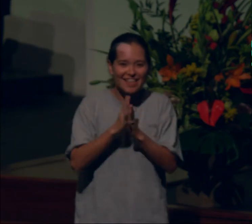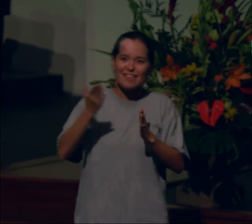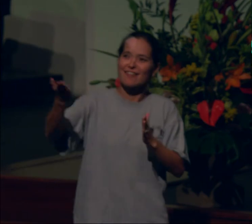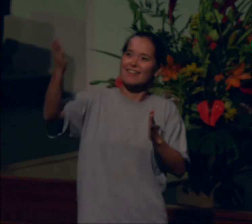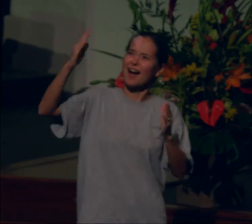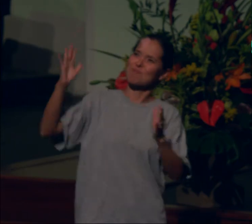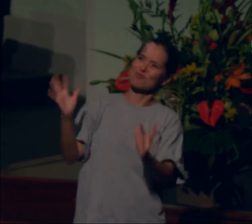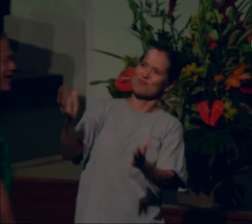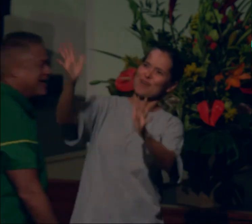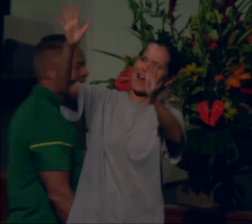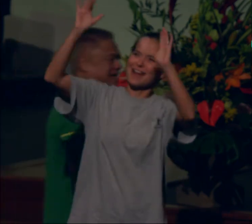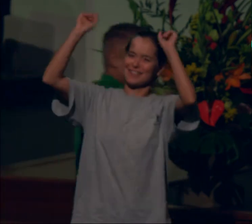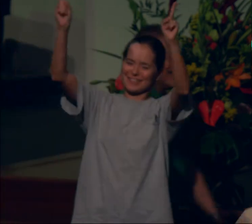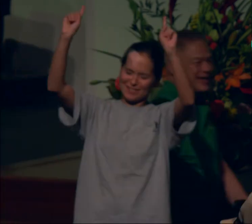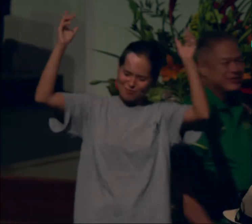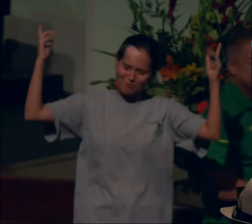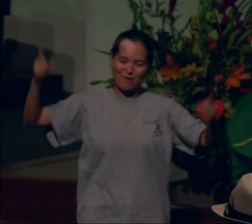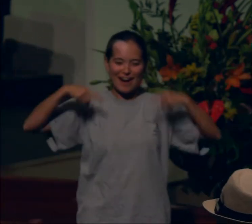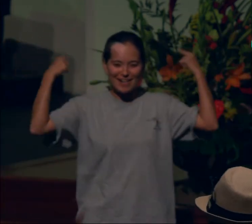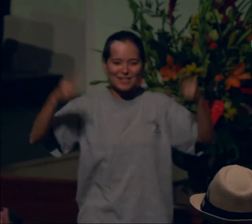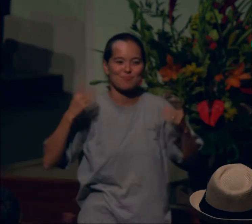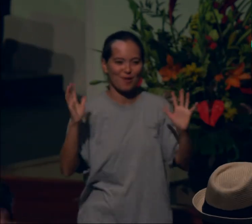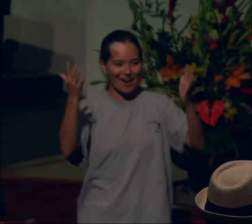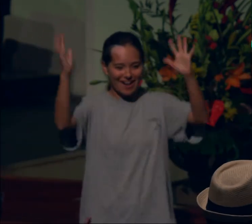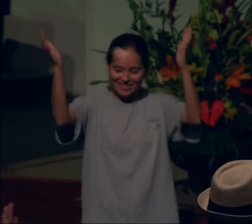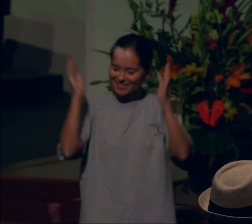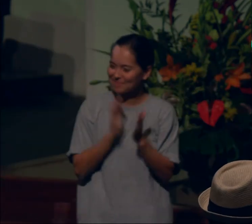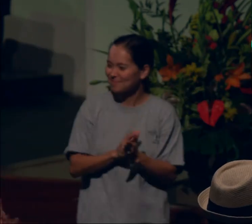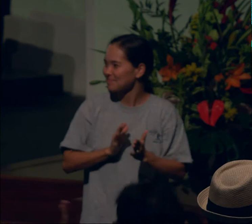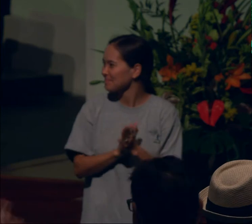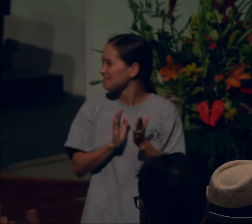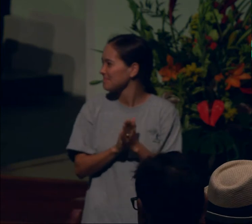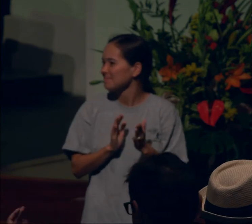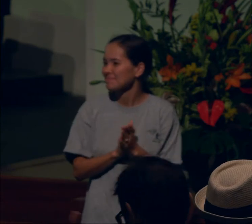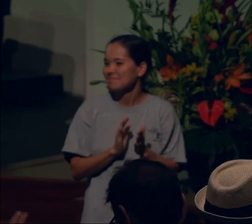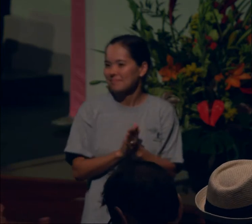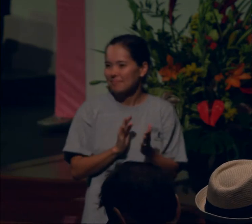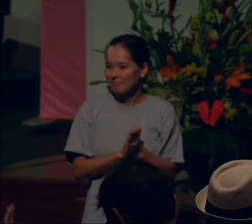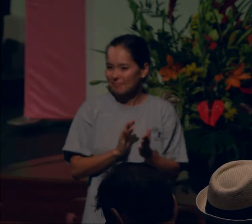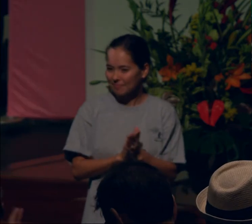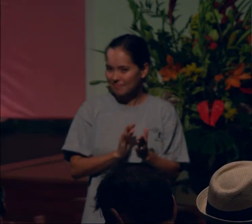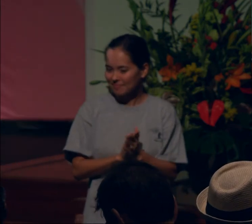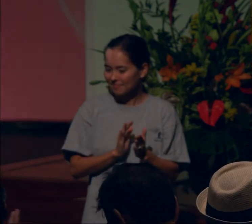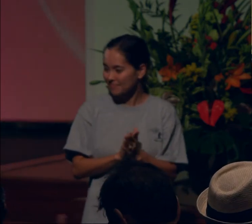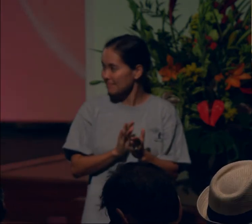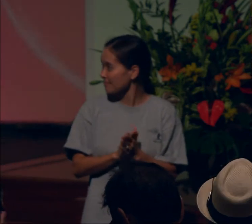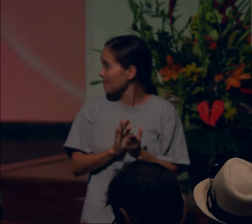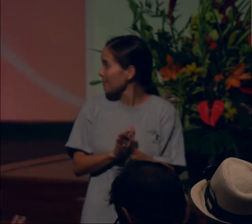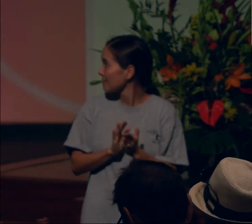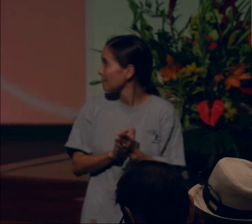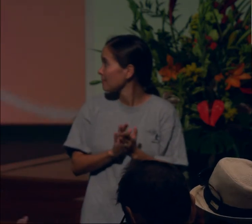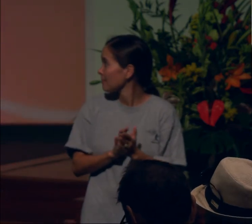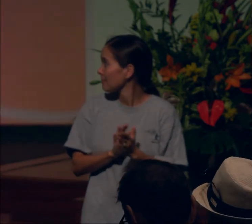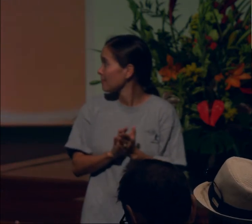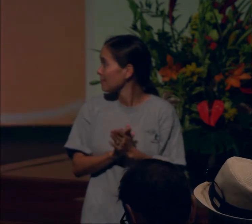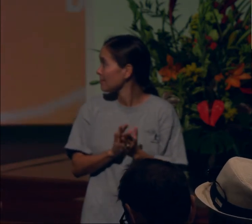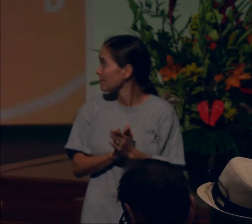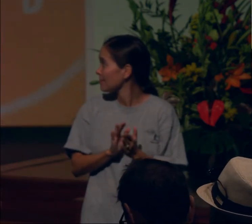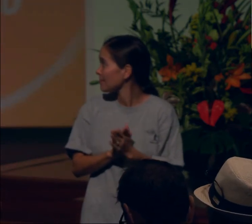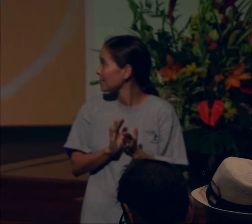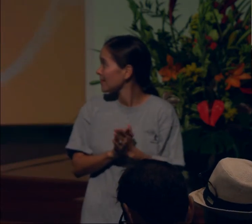a crazy praise in this house today. Because you know you love him. You know he's been good to you, right?